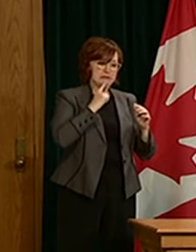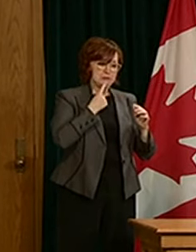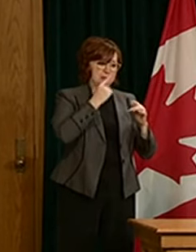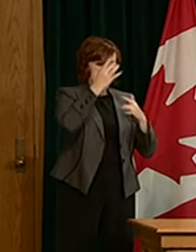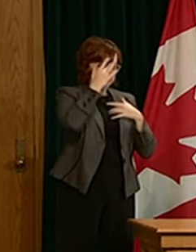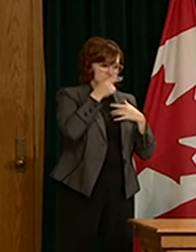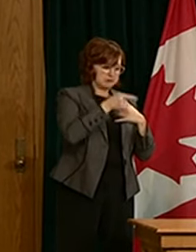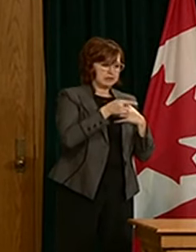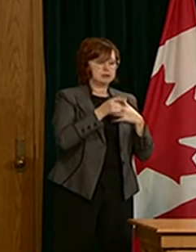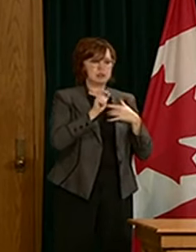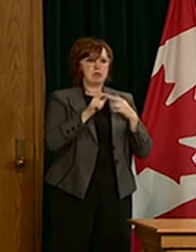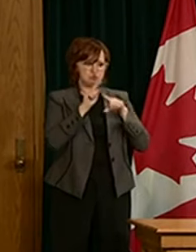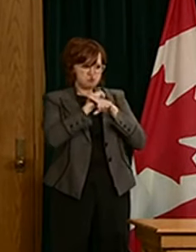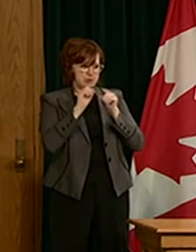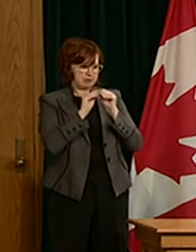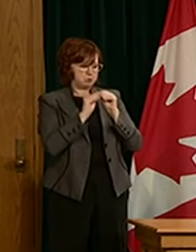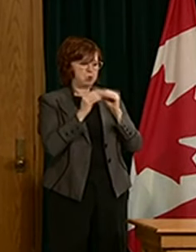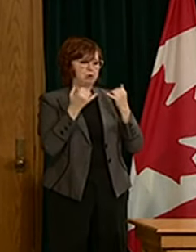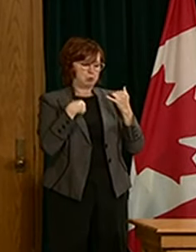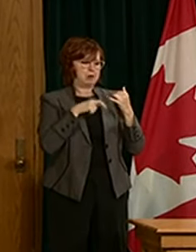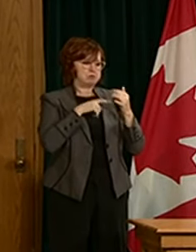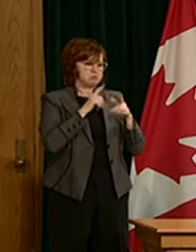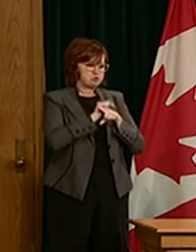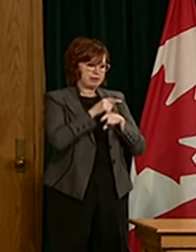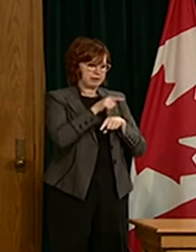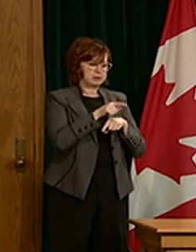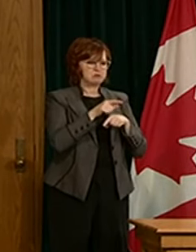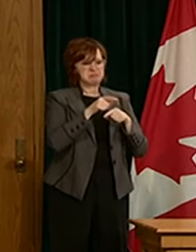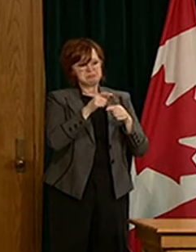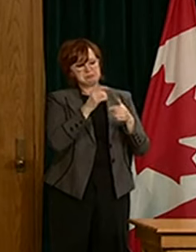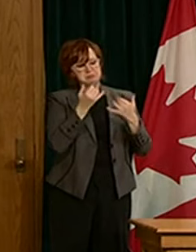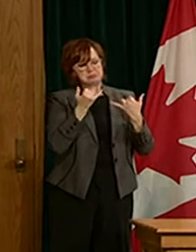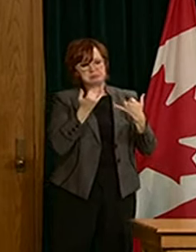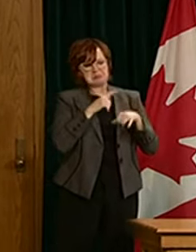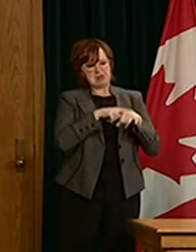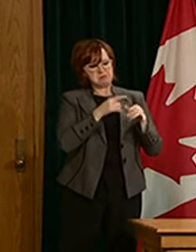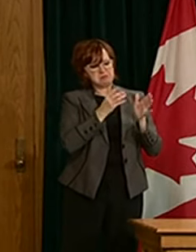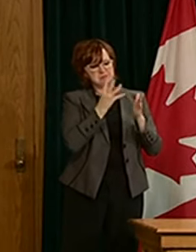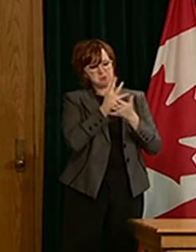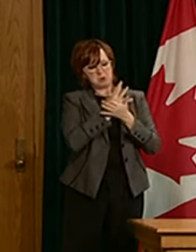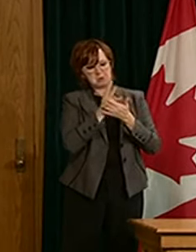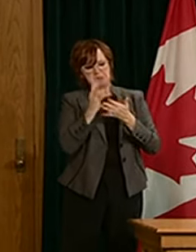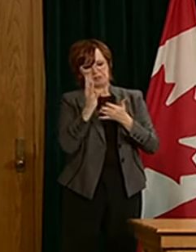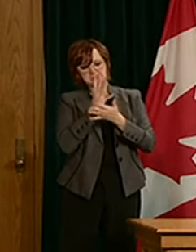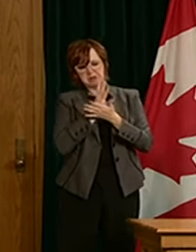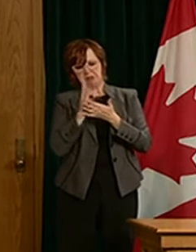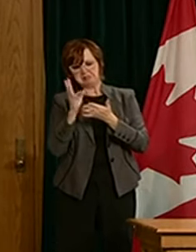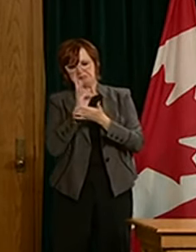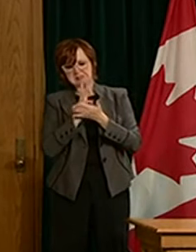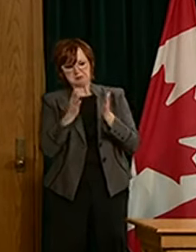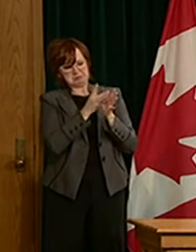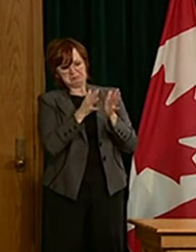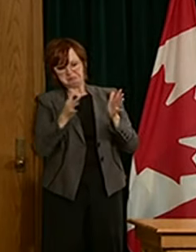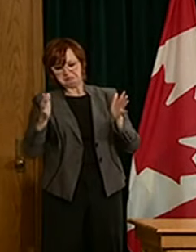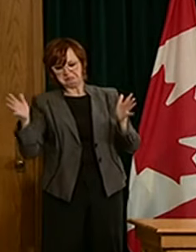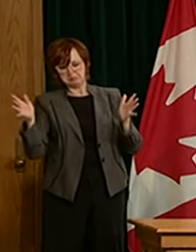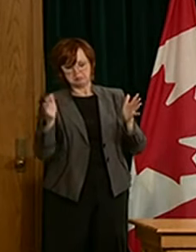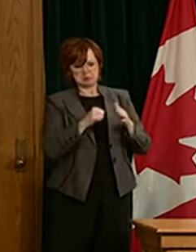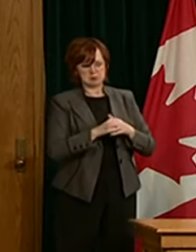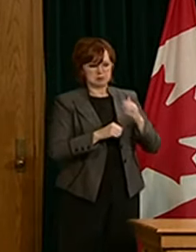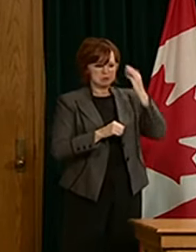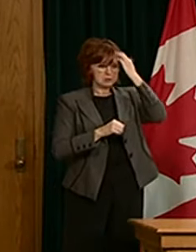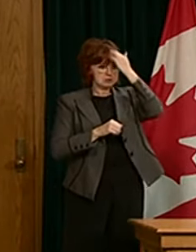that will result in the temporary suspension of emergency services for those 12 sites. Other sites that are noted here